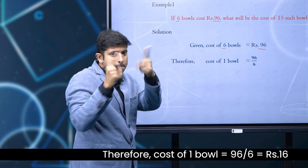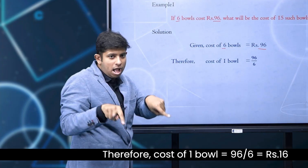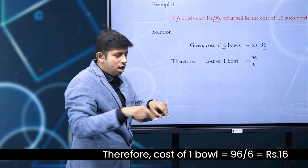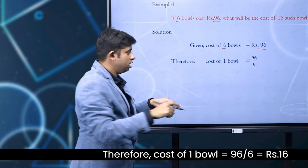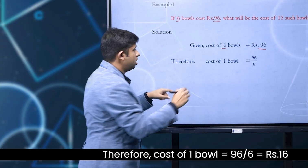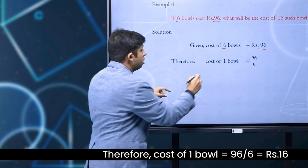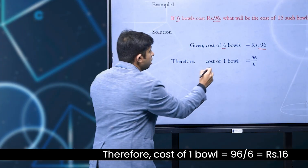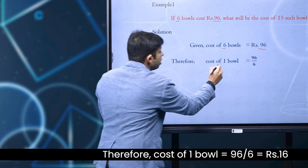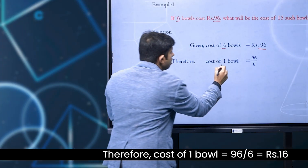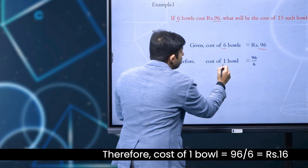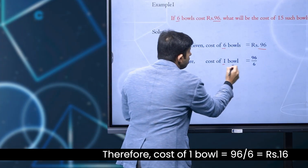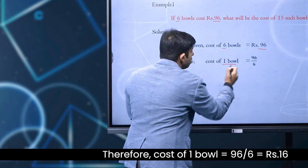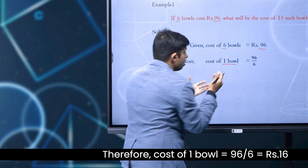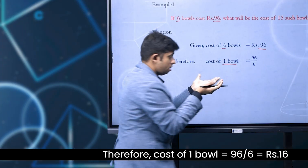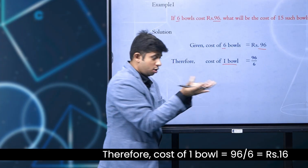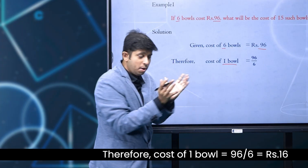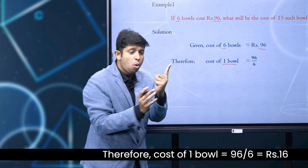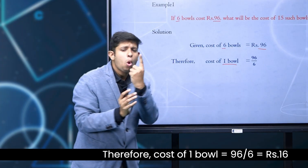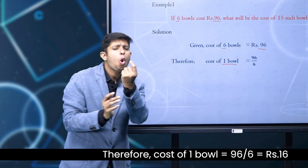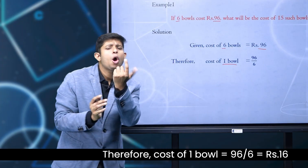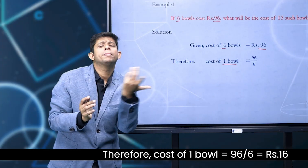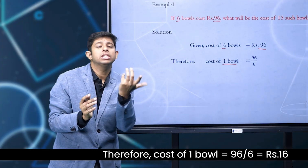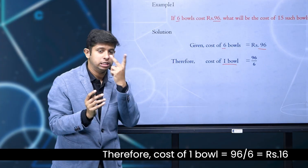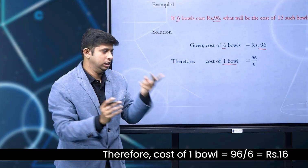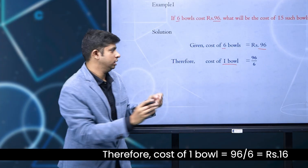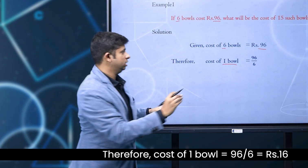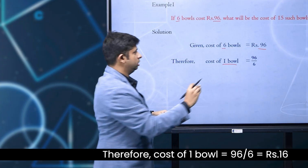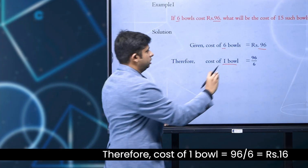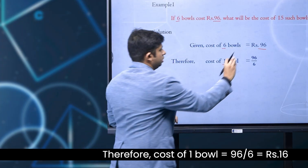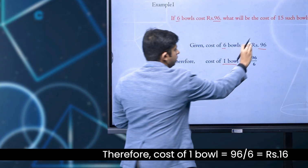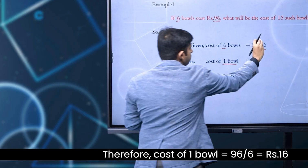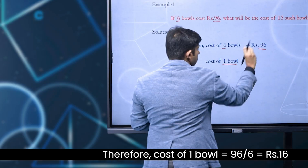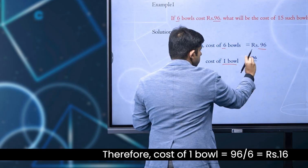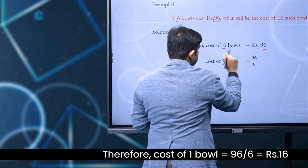Therefore, cost of one bowl equals to 96 by 6 equals to Rs 16.